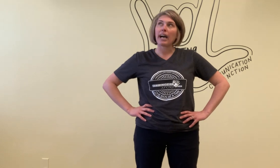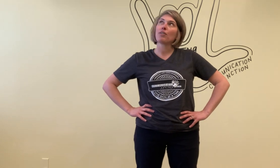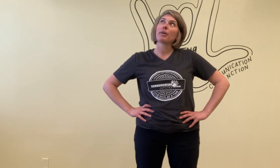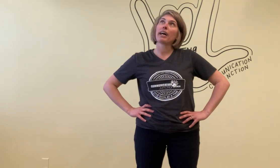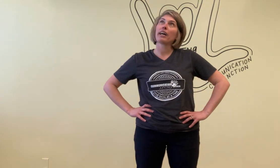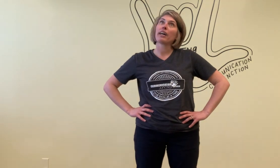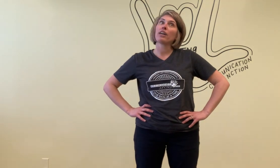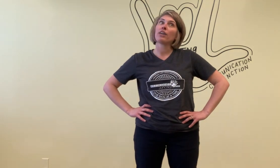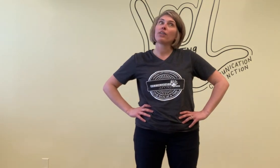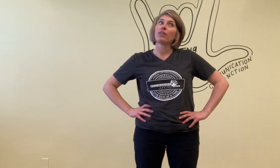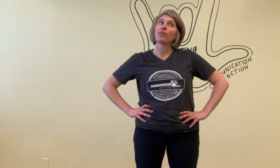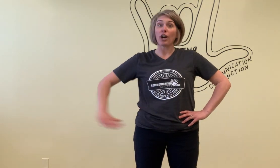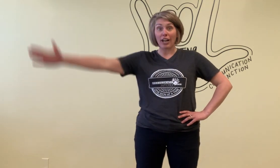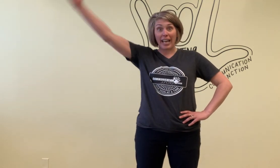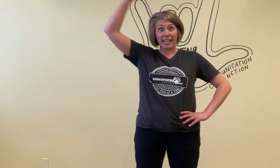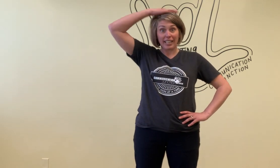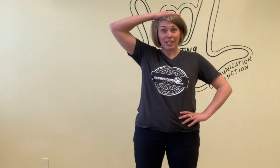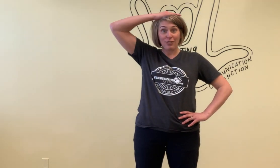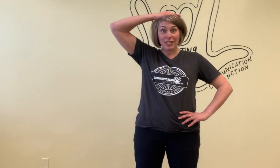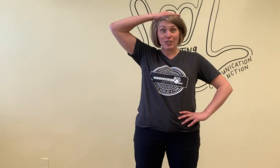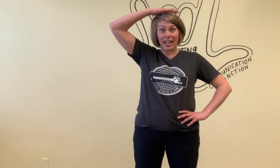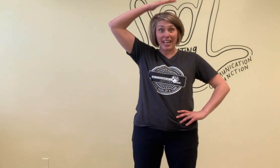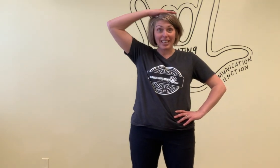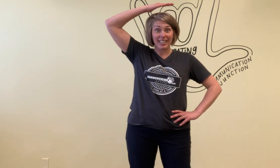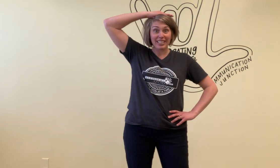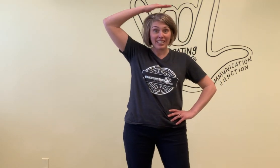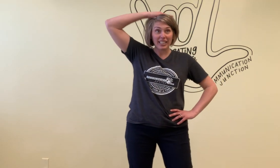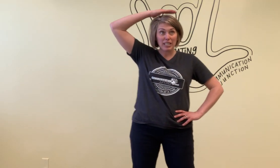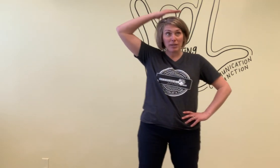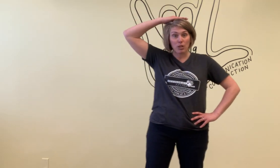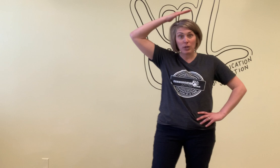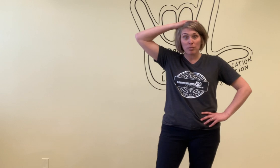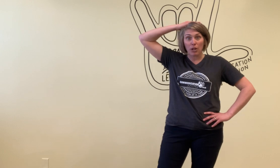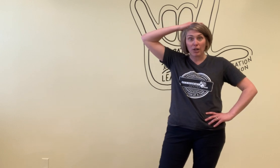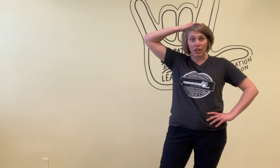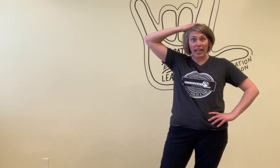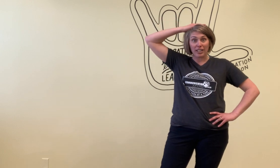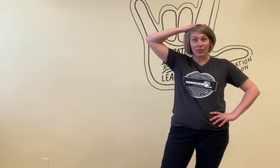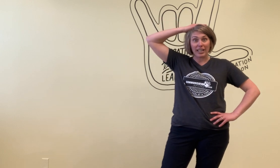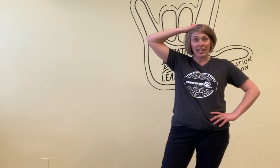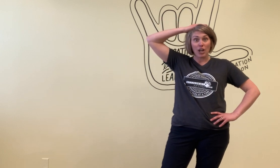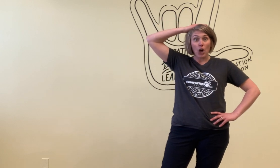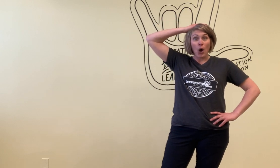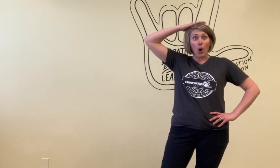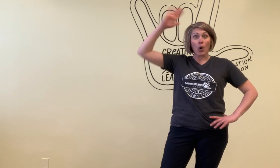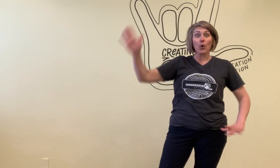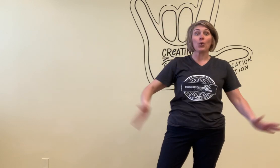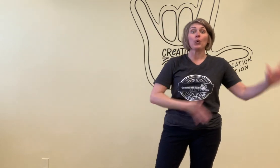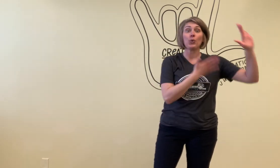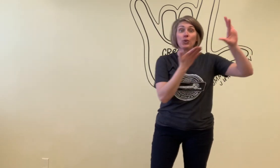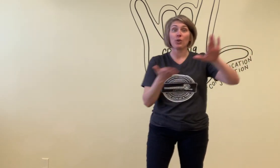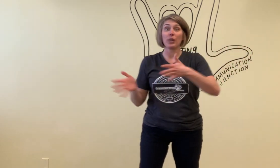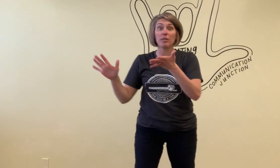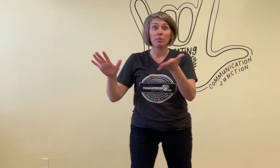How about our head? Can you find your head? Let's make the wind blow on our head. You ready? Oh, the wind